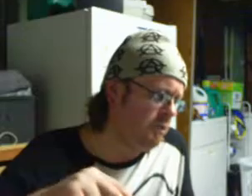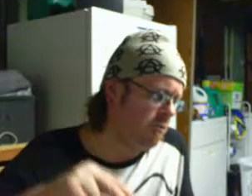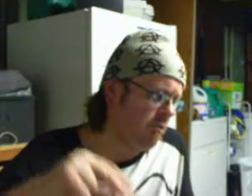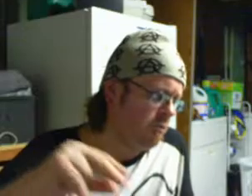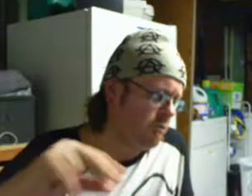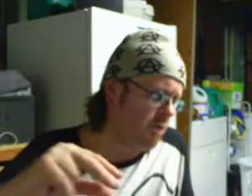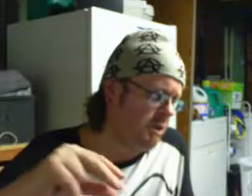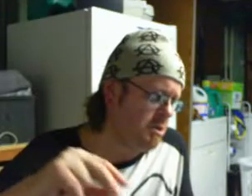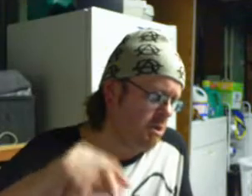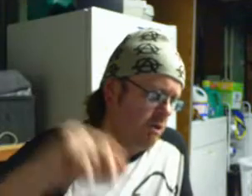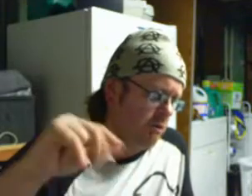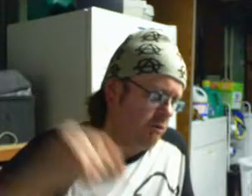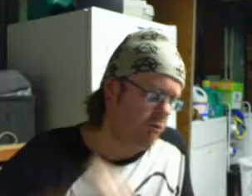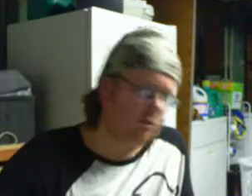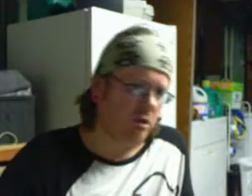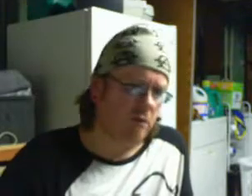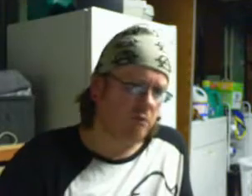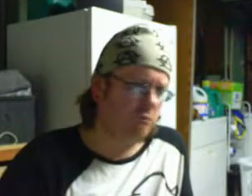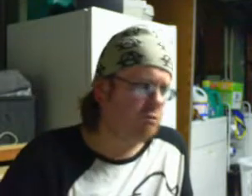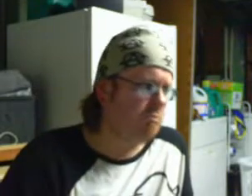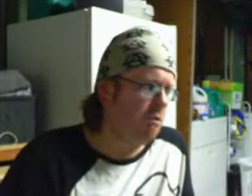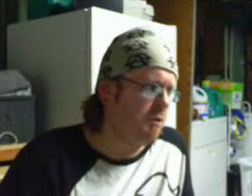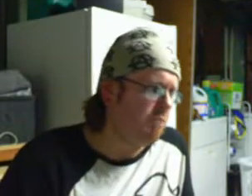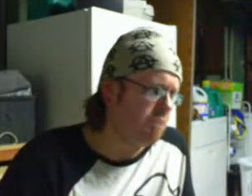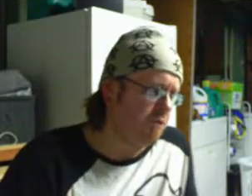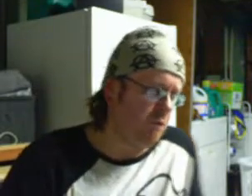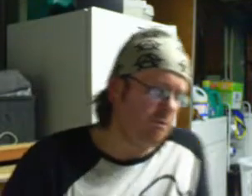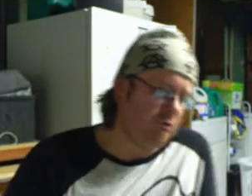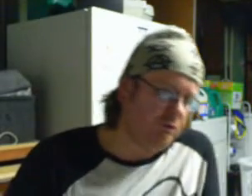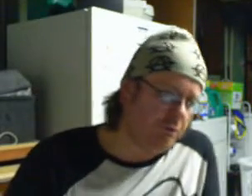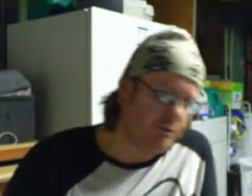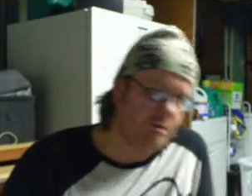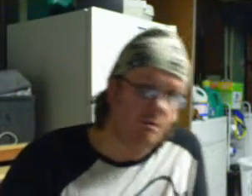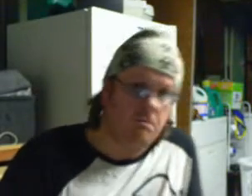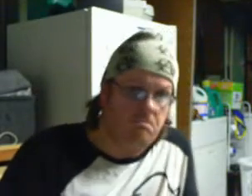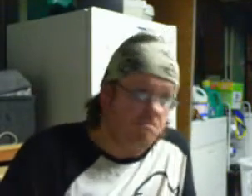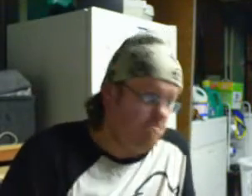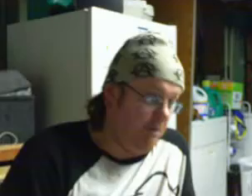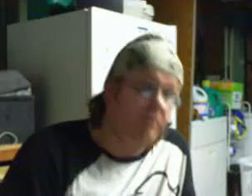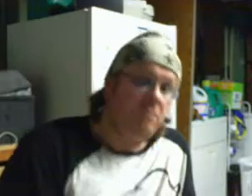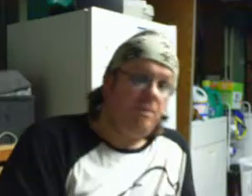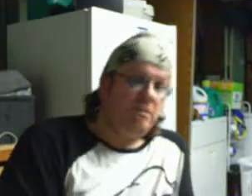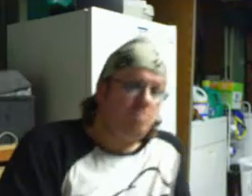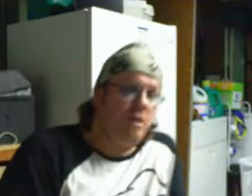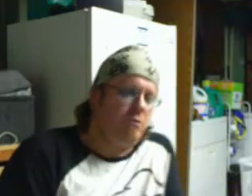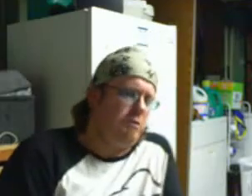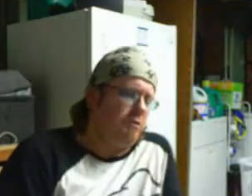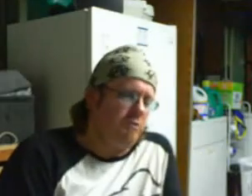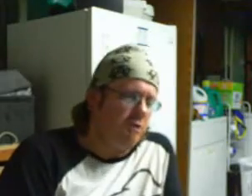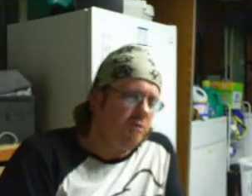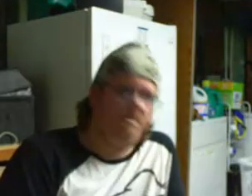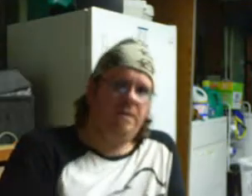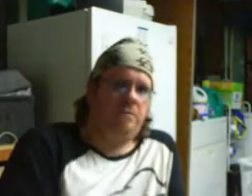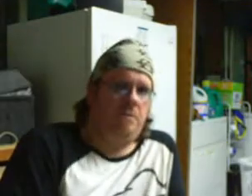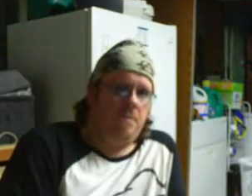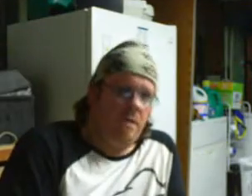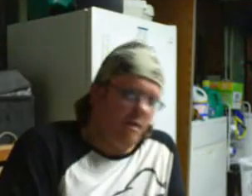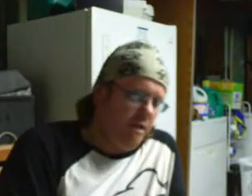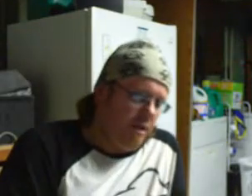drone striking countries all over the world, blowing up men, women, and children. But he's a Peace Prize winner, so it's peaceful. And